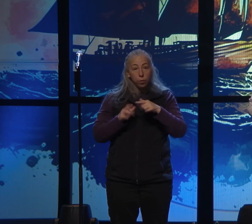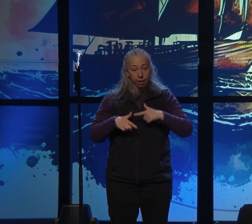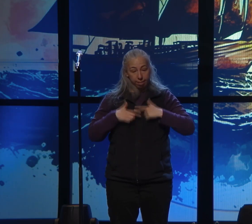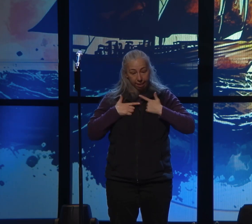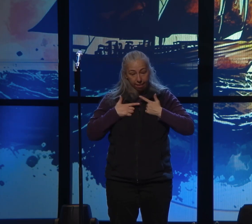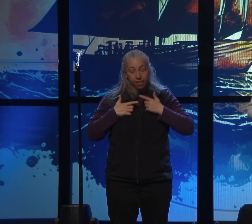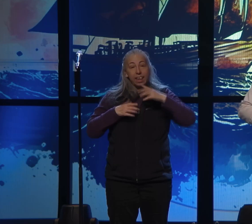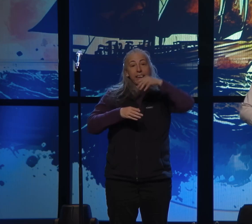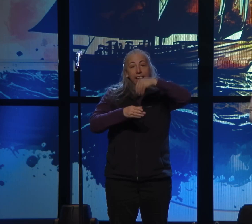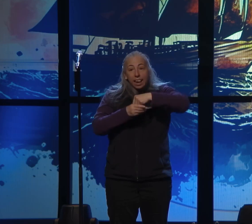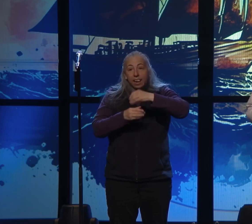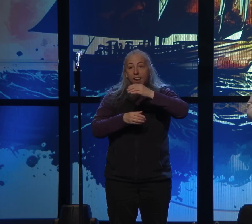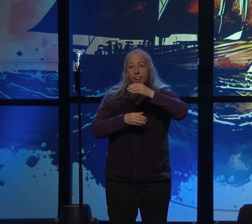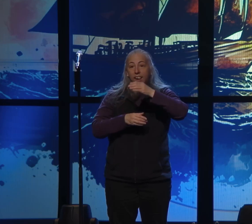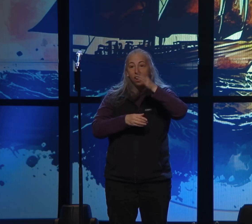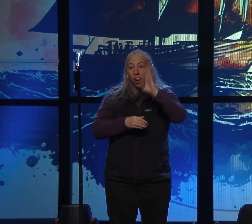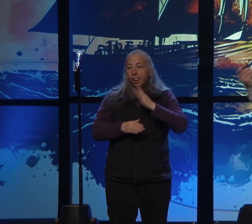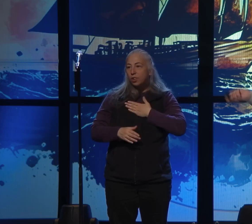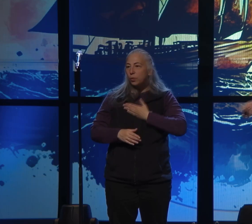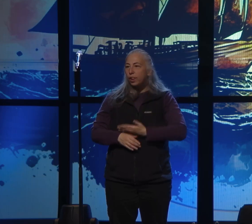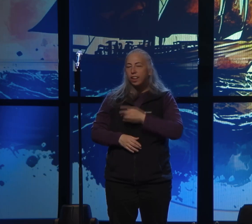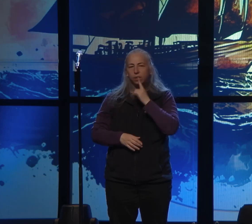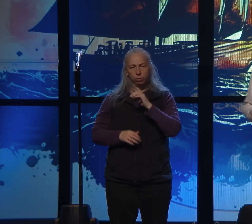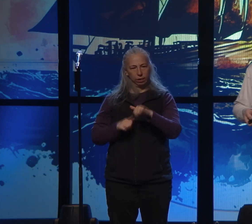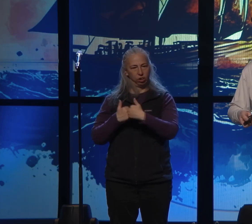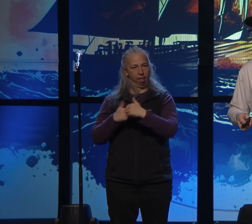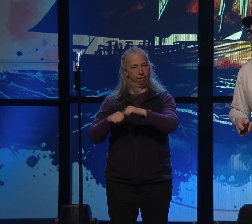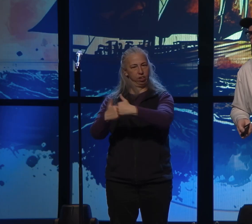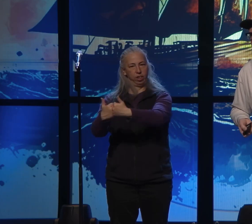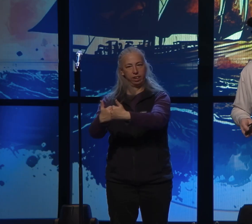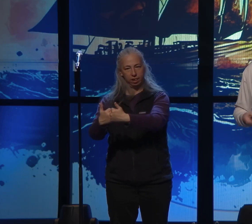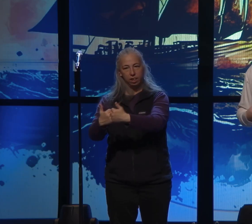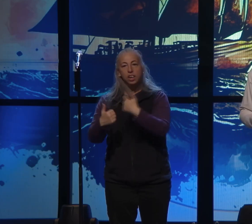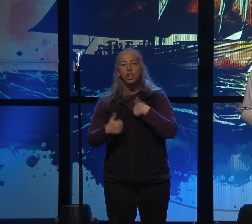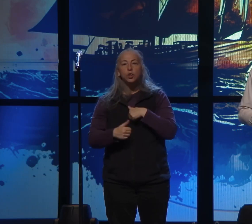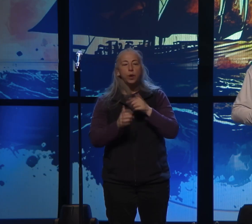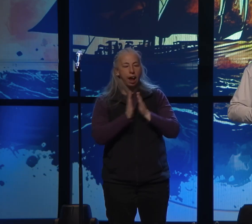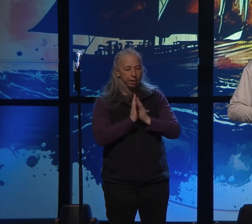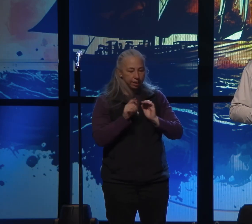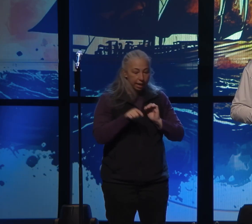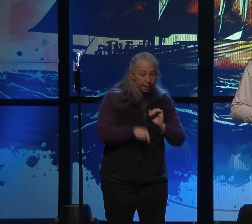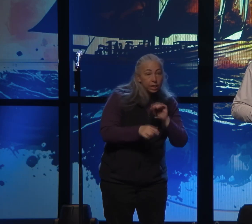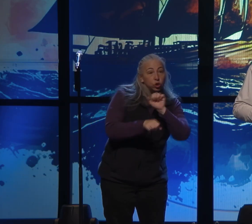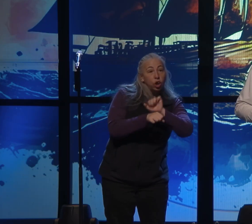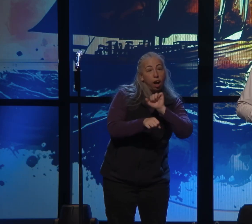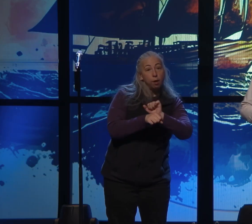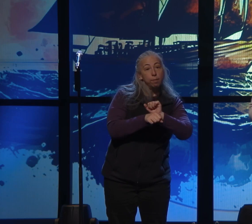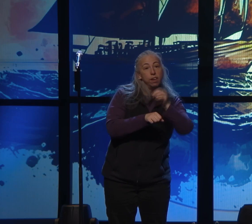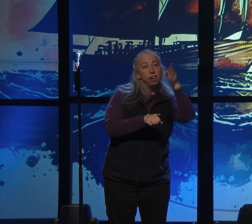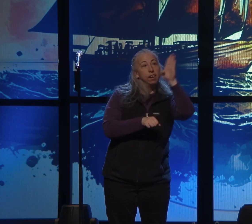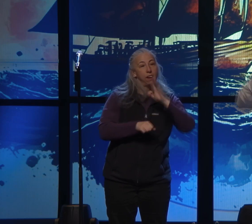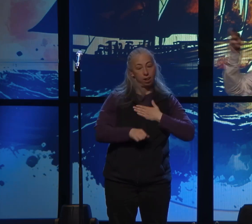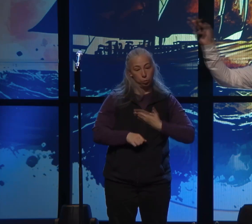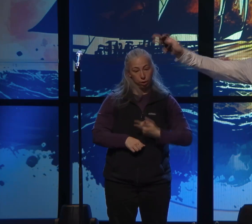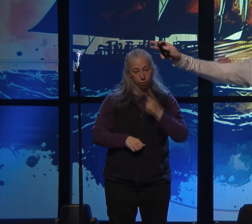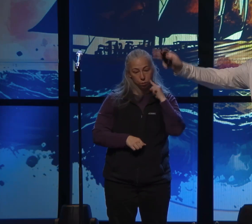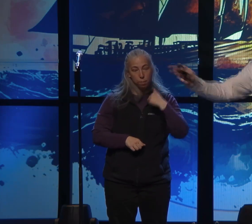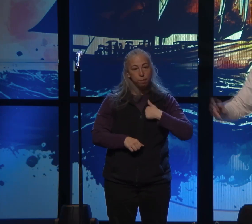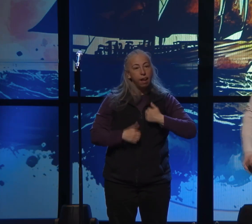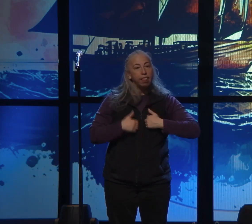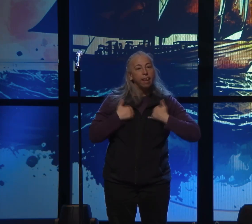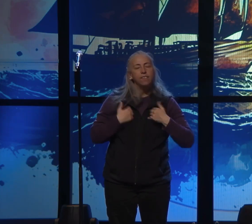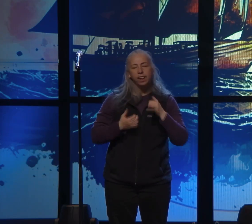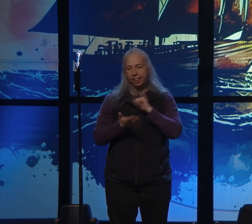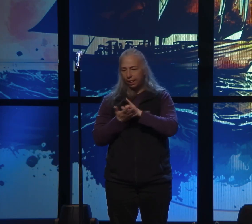the exact opposite. It's very challenging. And so we ask questions like, is this job God's will for my life? Is this person God's will for my life? Is this